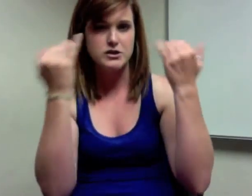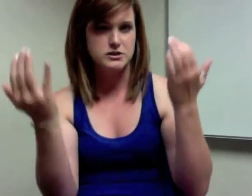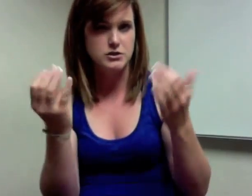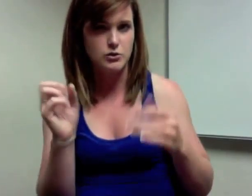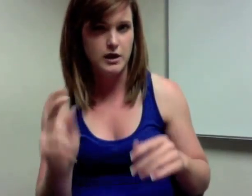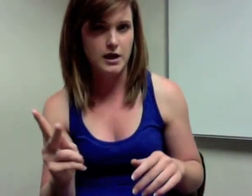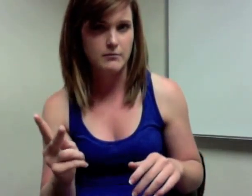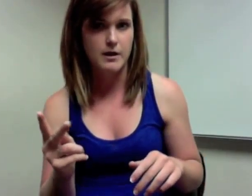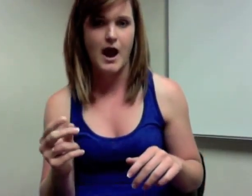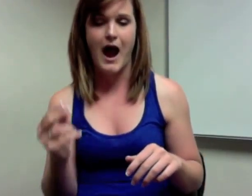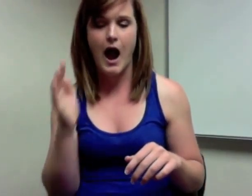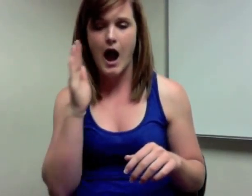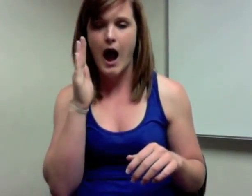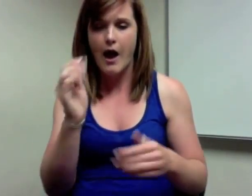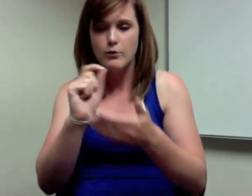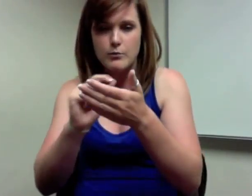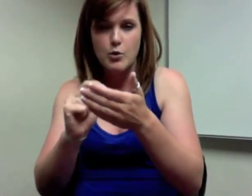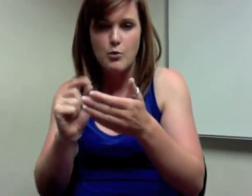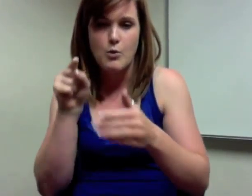here just to show you I can do it if I want.